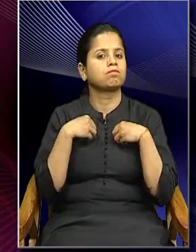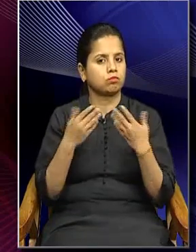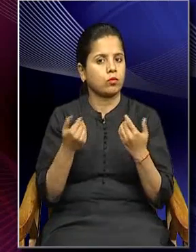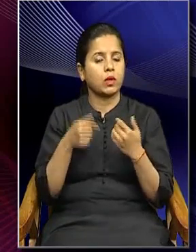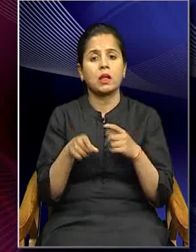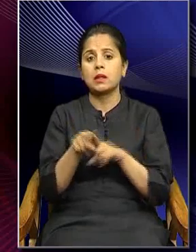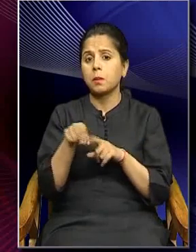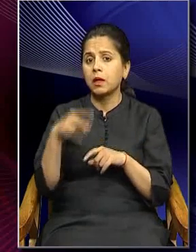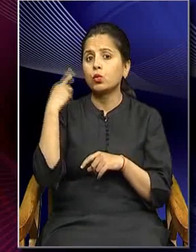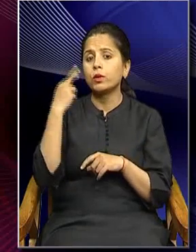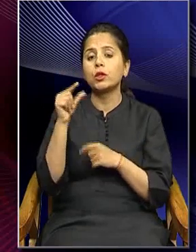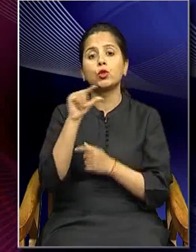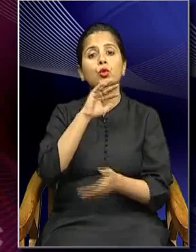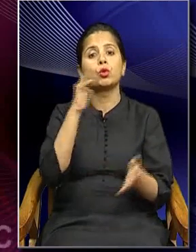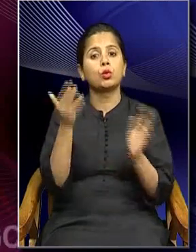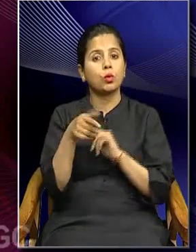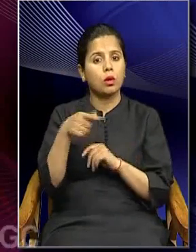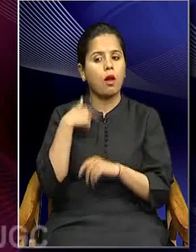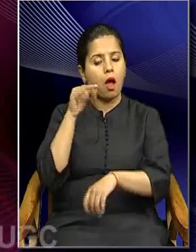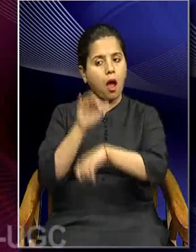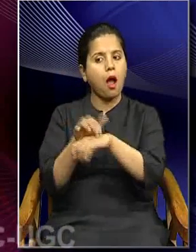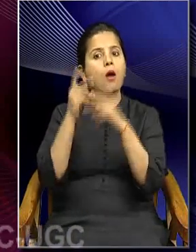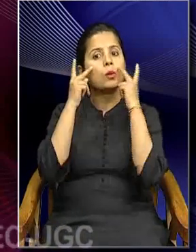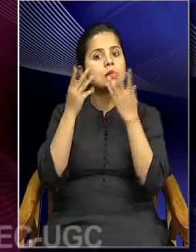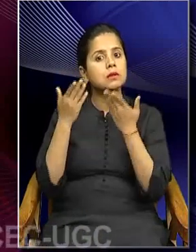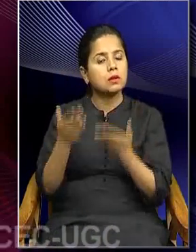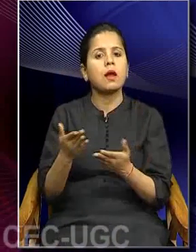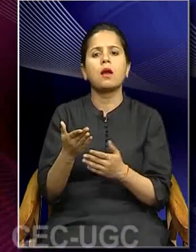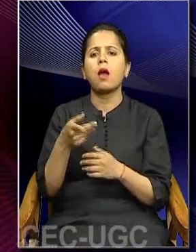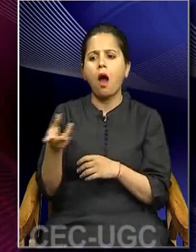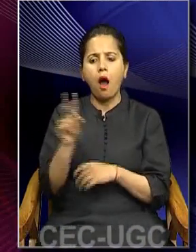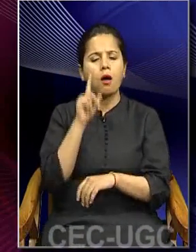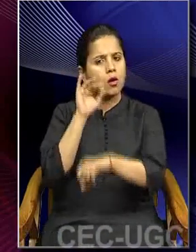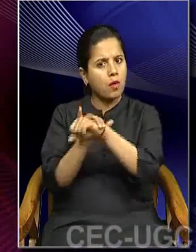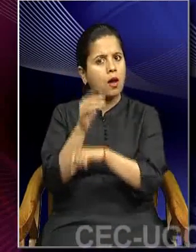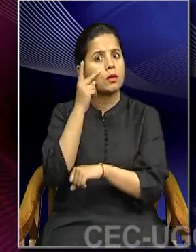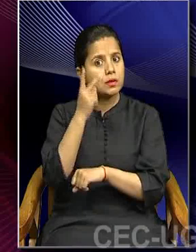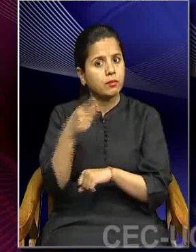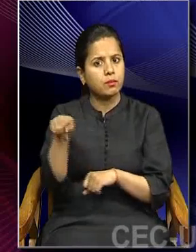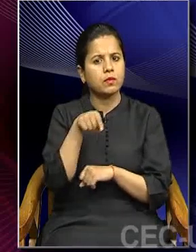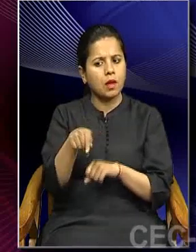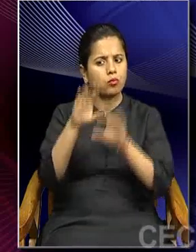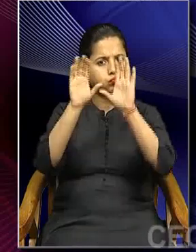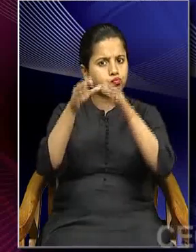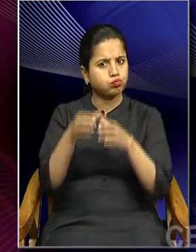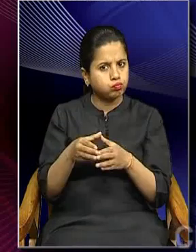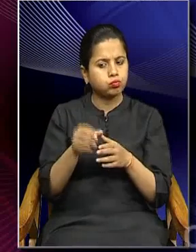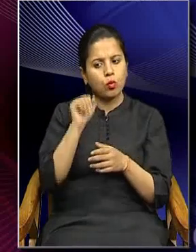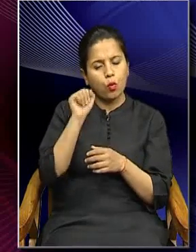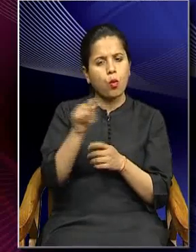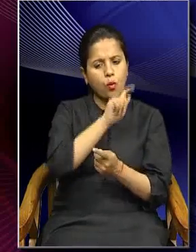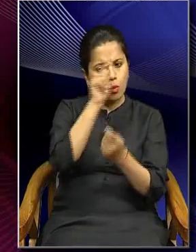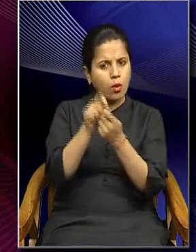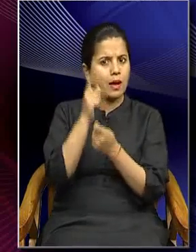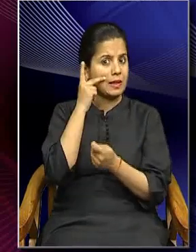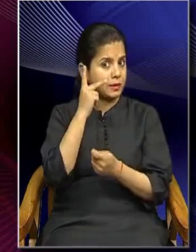to the universals that we recognize, re-identify and classify the particulars.